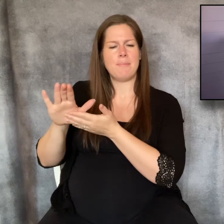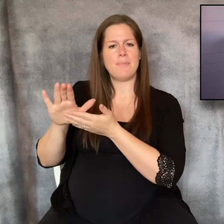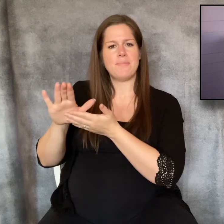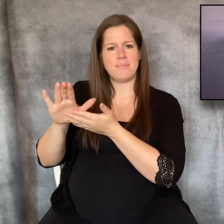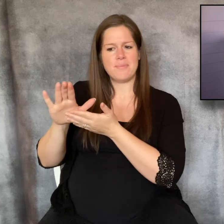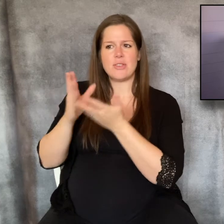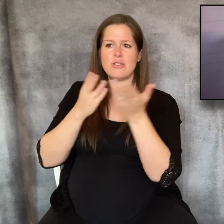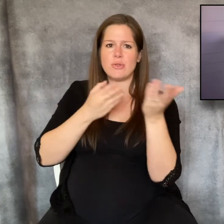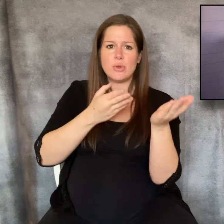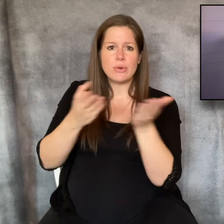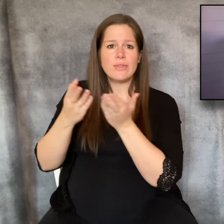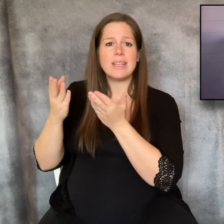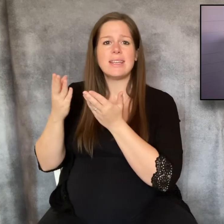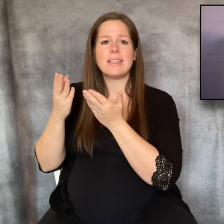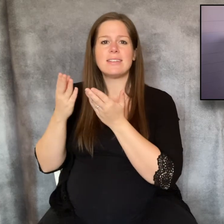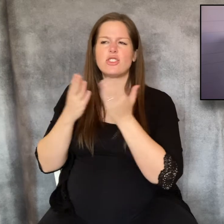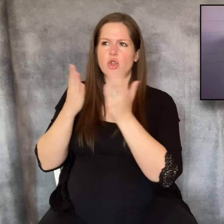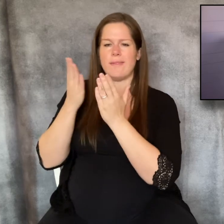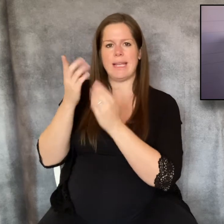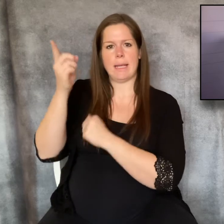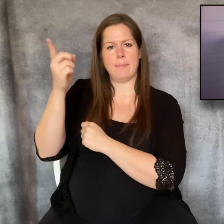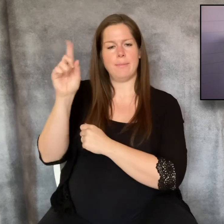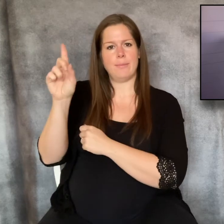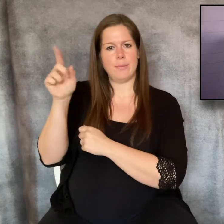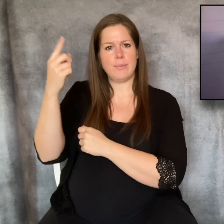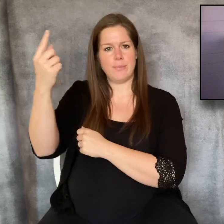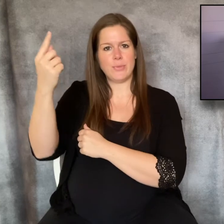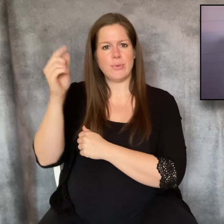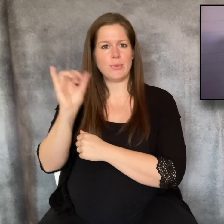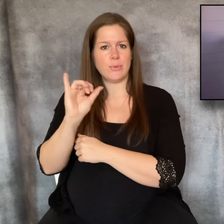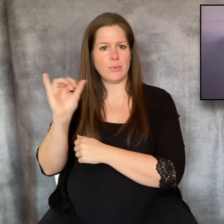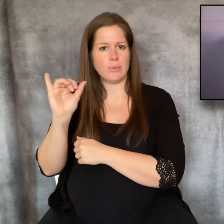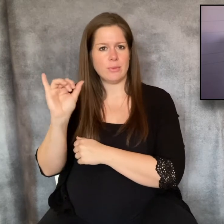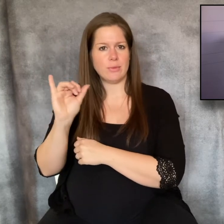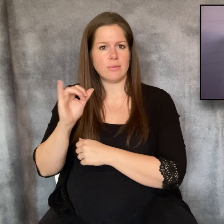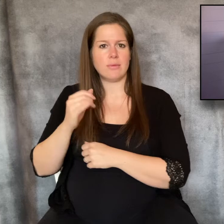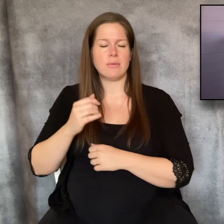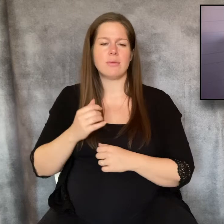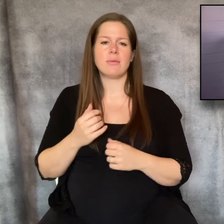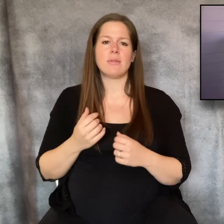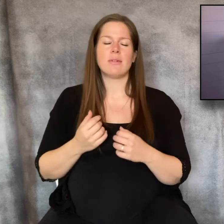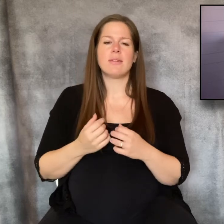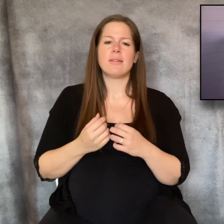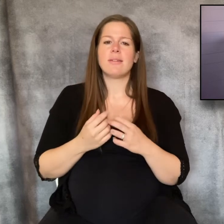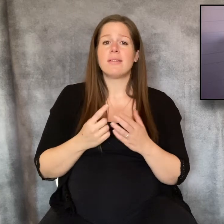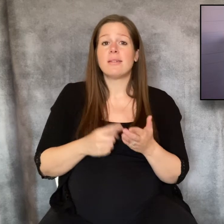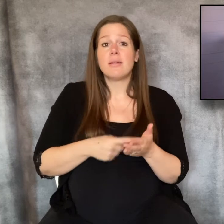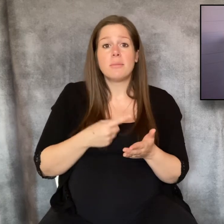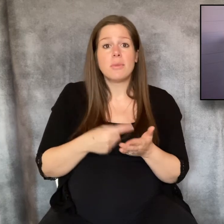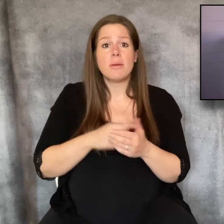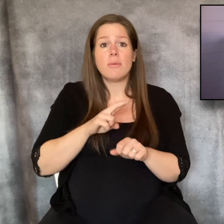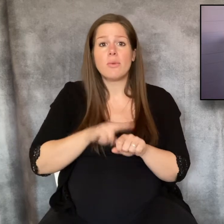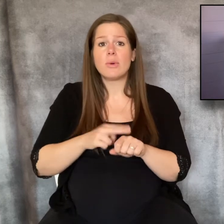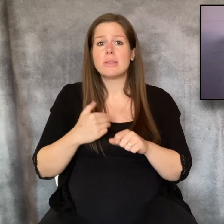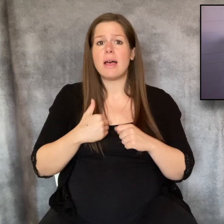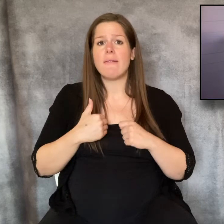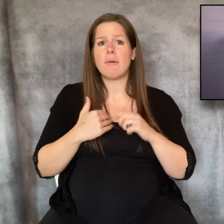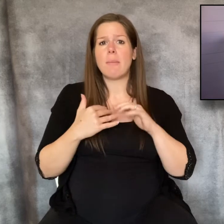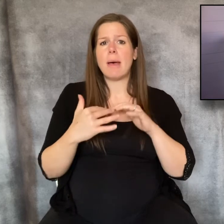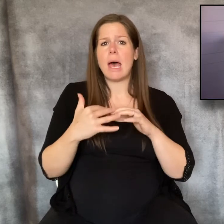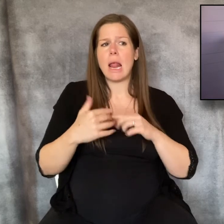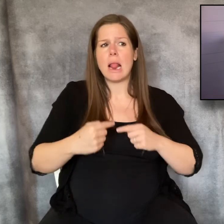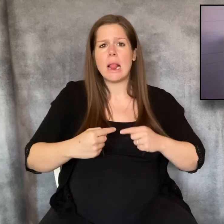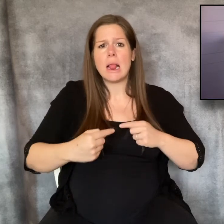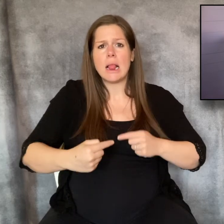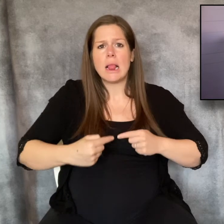him. So we're all in for him. And even though we might have moments of that battle between the flesh